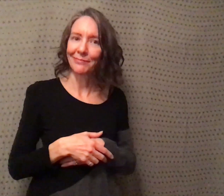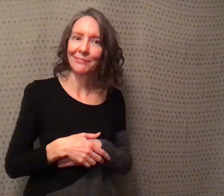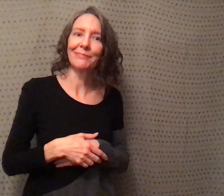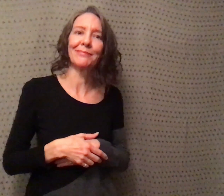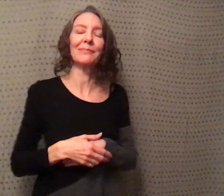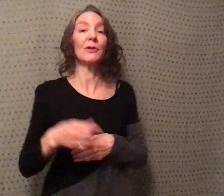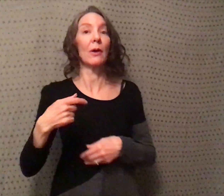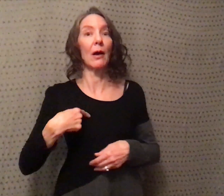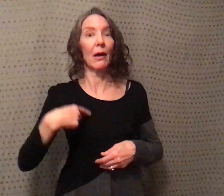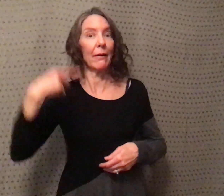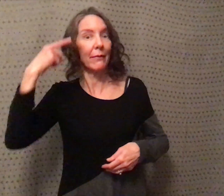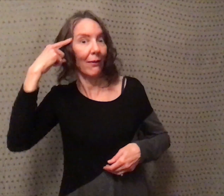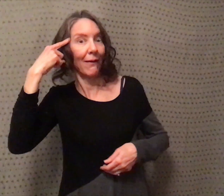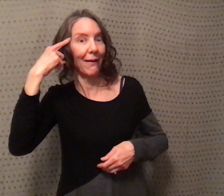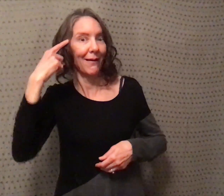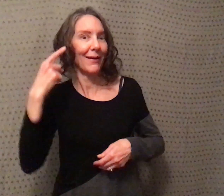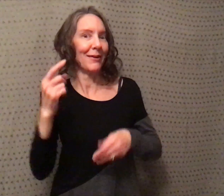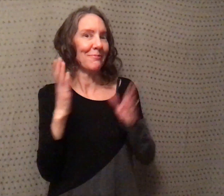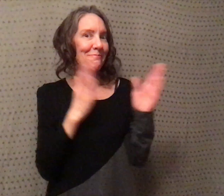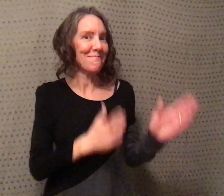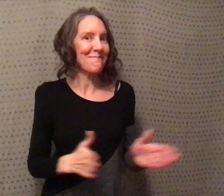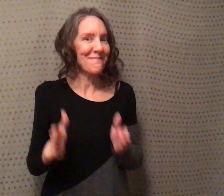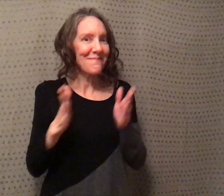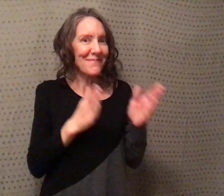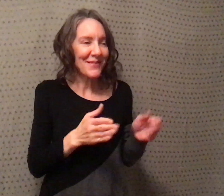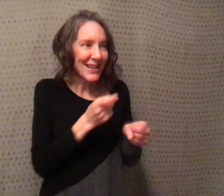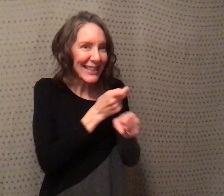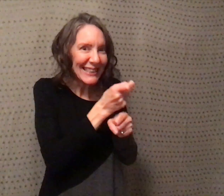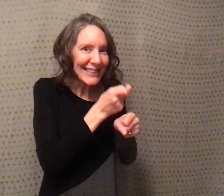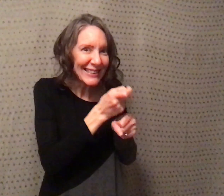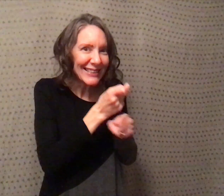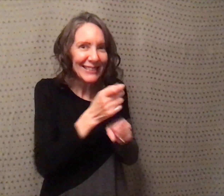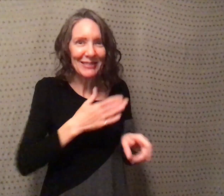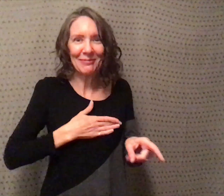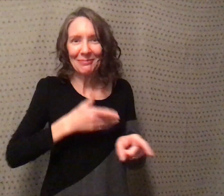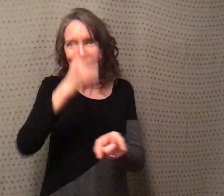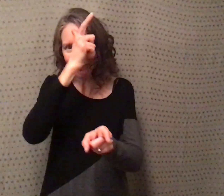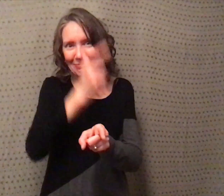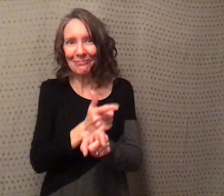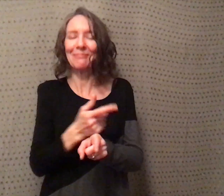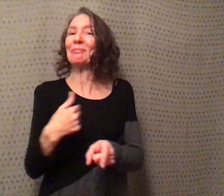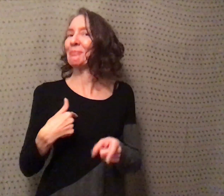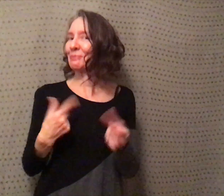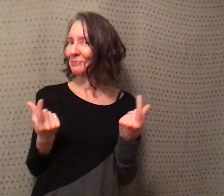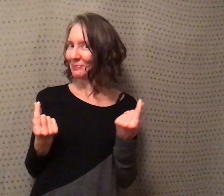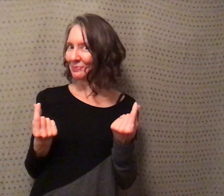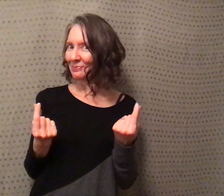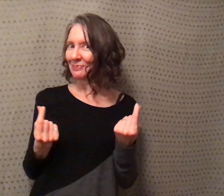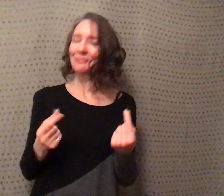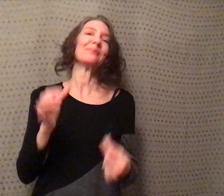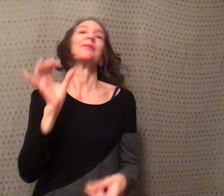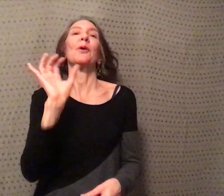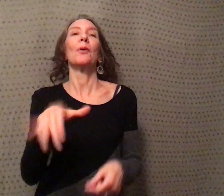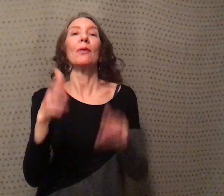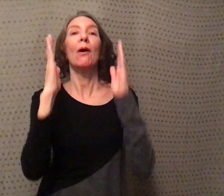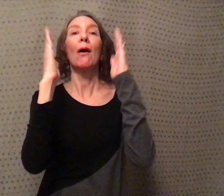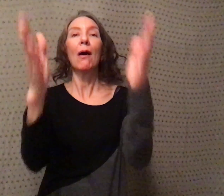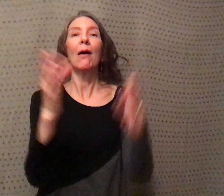darkness. I had a thought, a plan to tease my brother. So